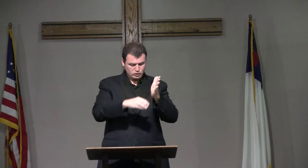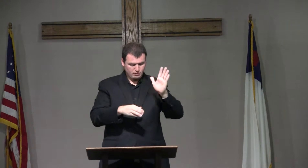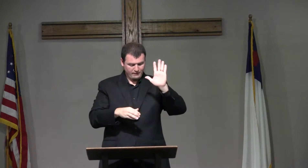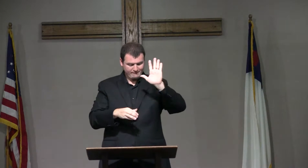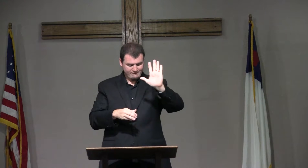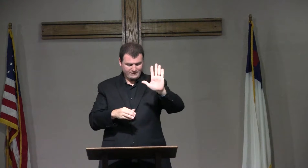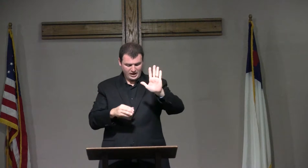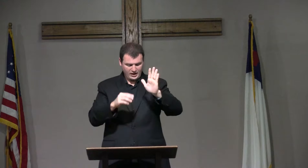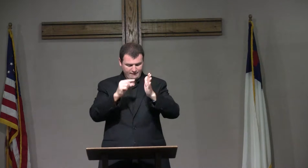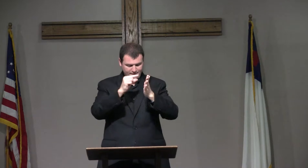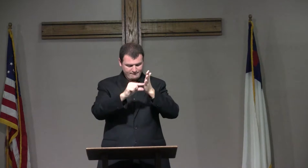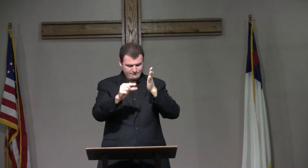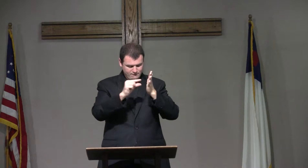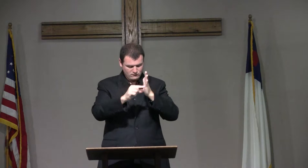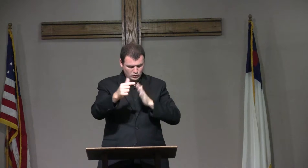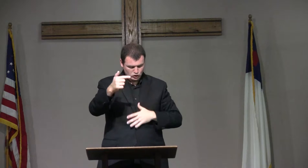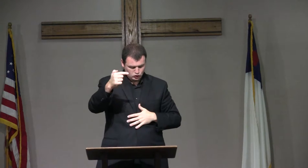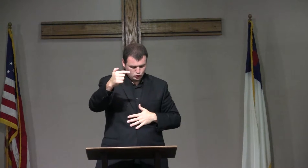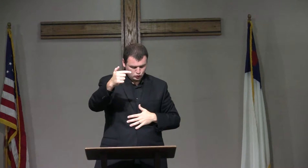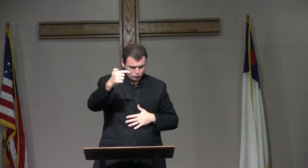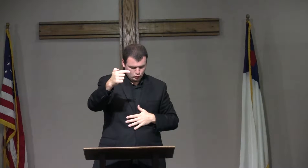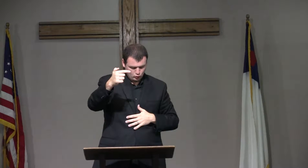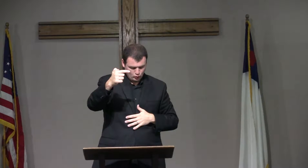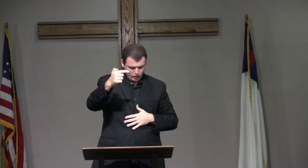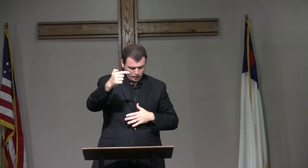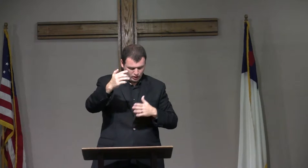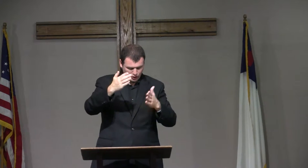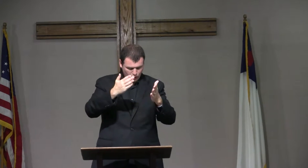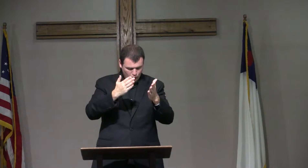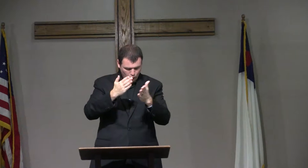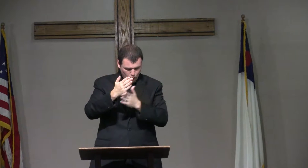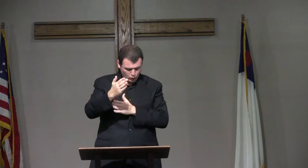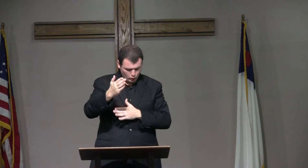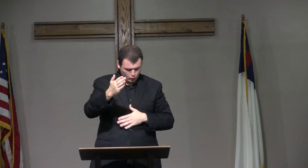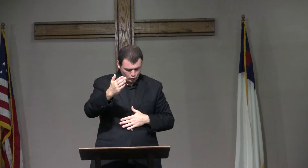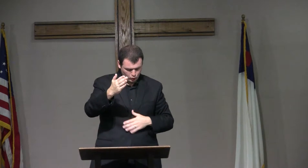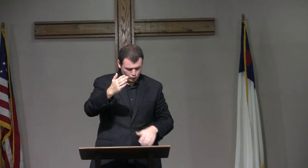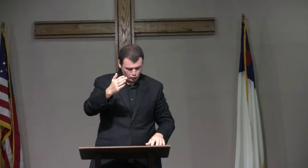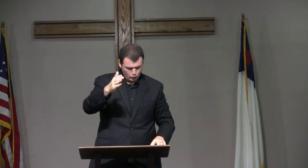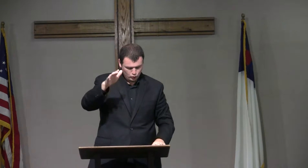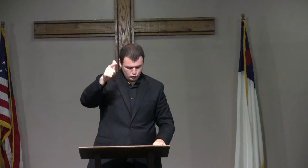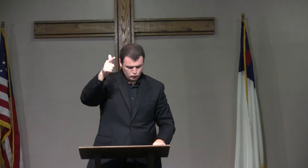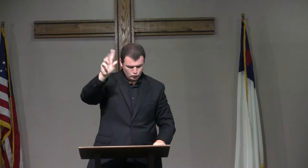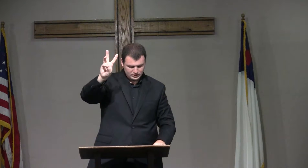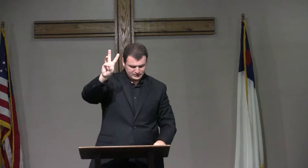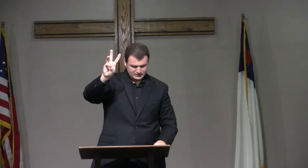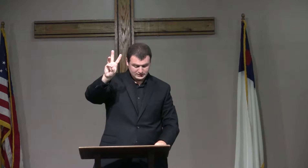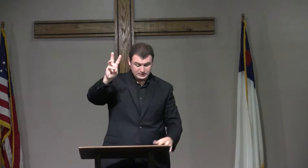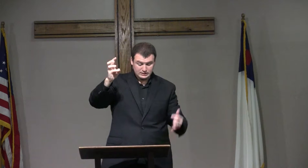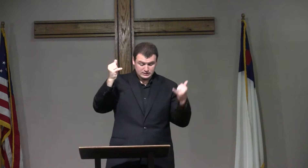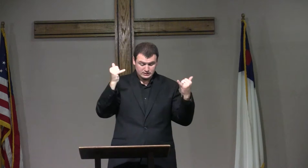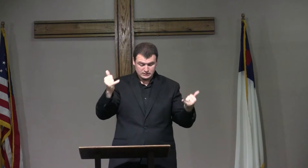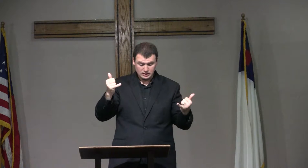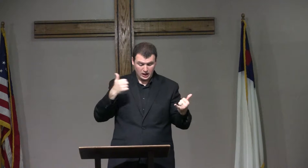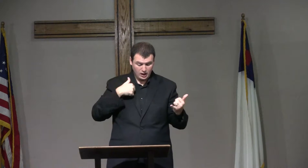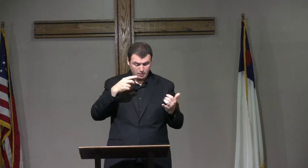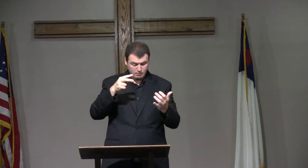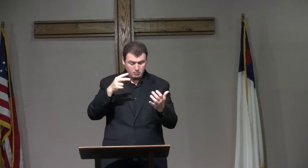So I want you to look at Matthew chapter 5, verse 21, verses 21 through 26.